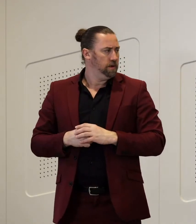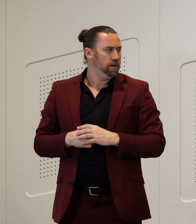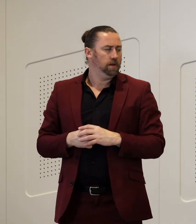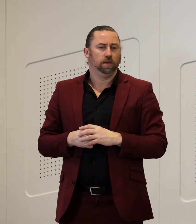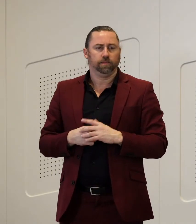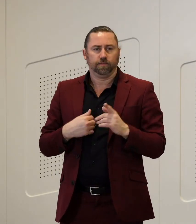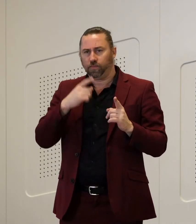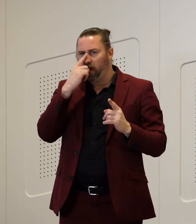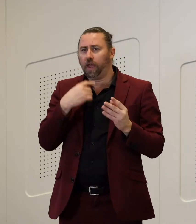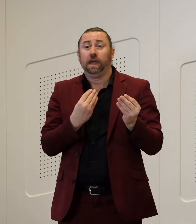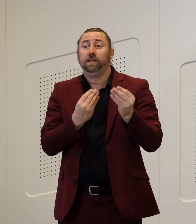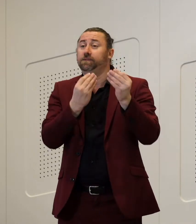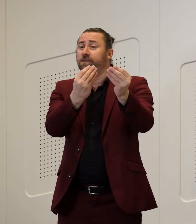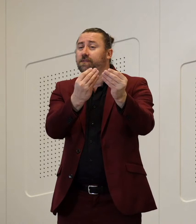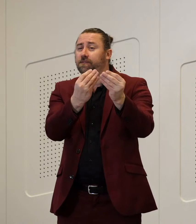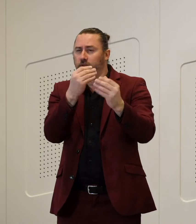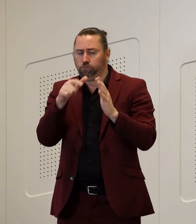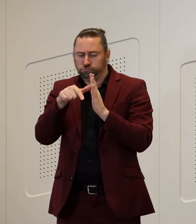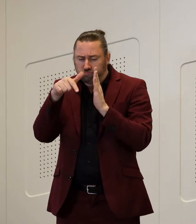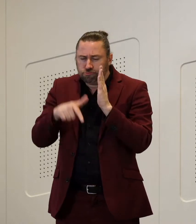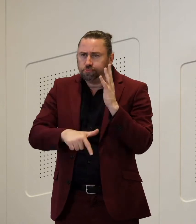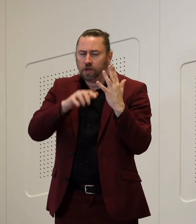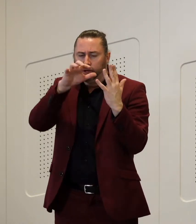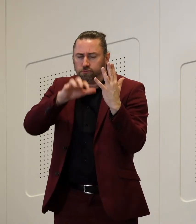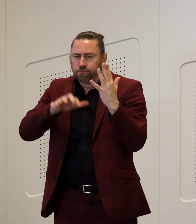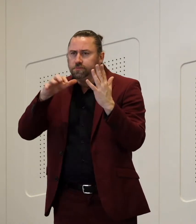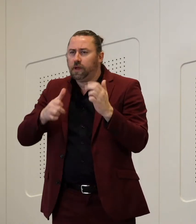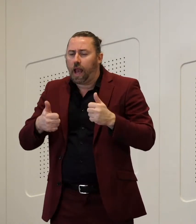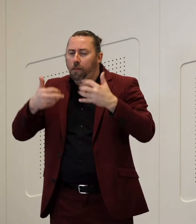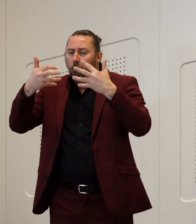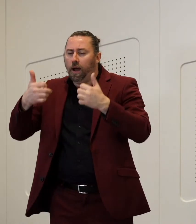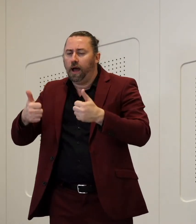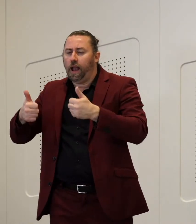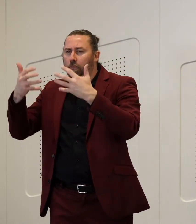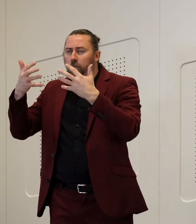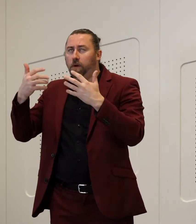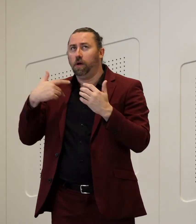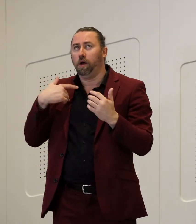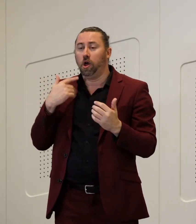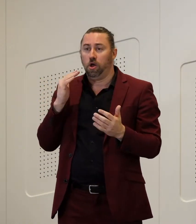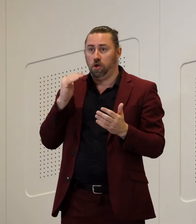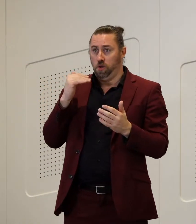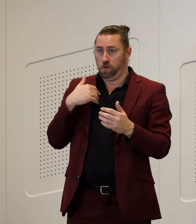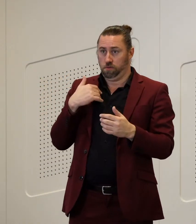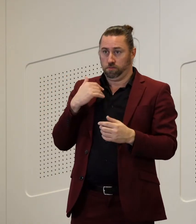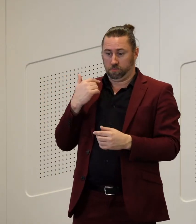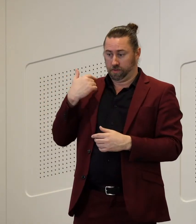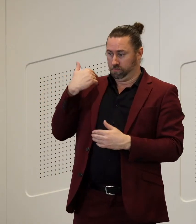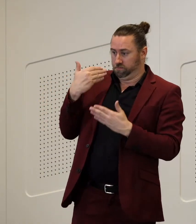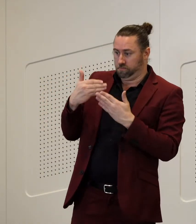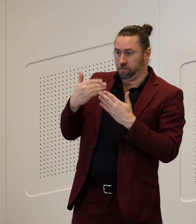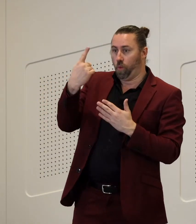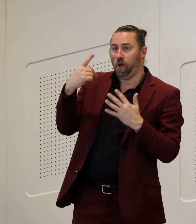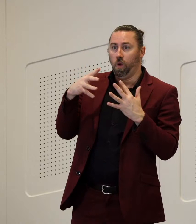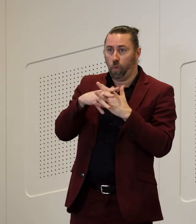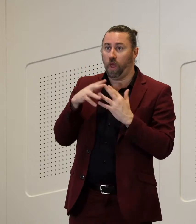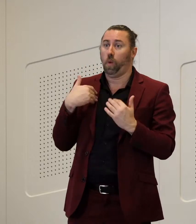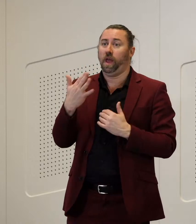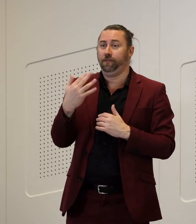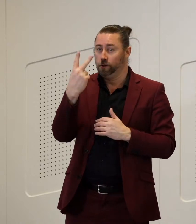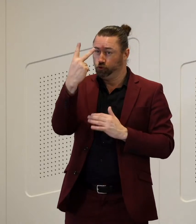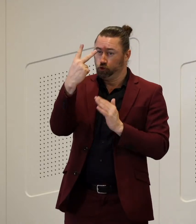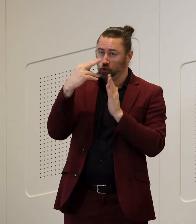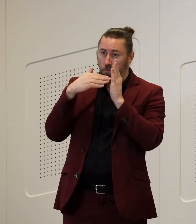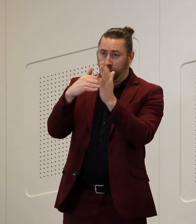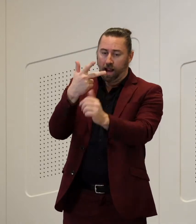I can get you the detailed figures, but as I say, we hit 2 million doses this week administered. We